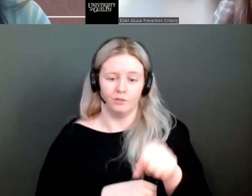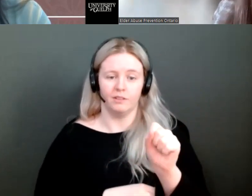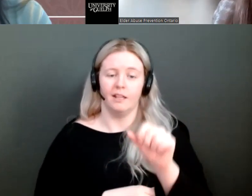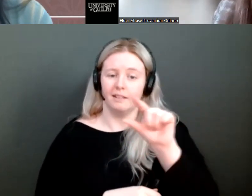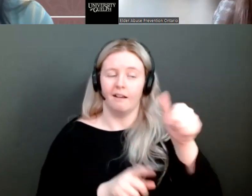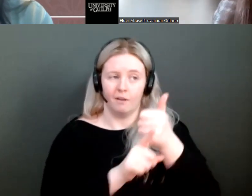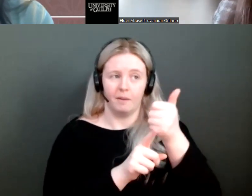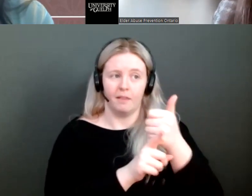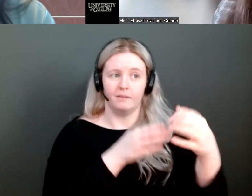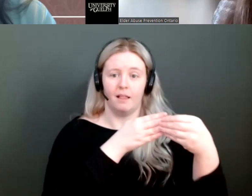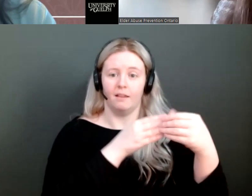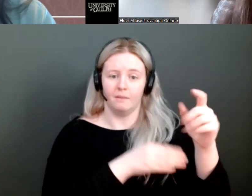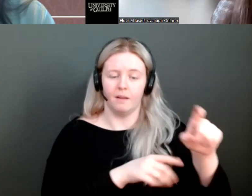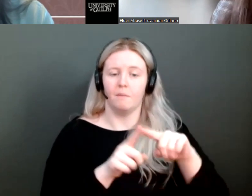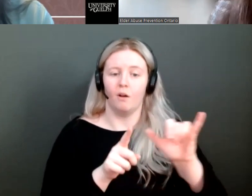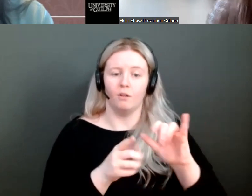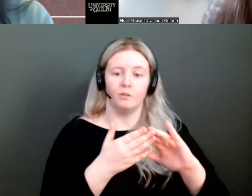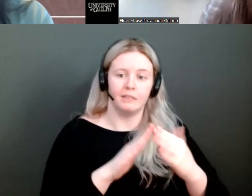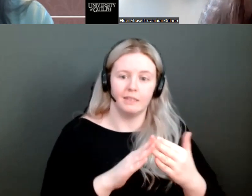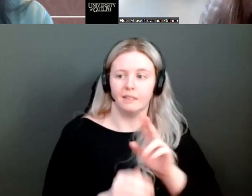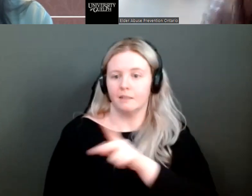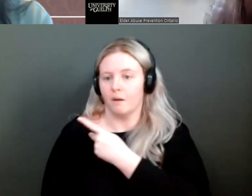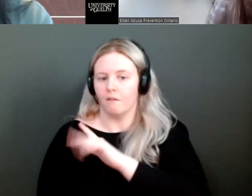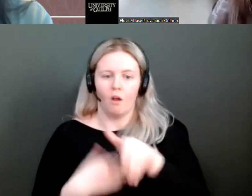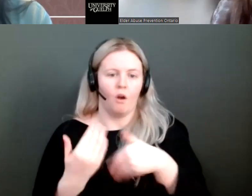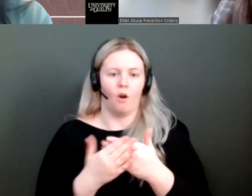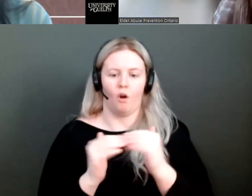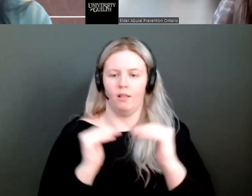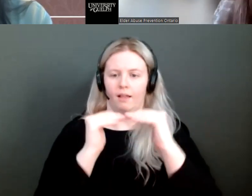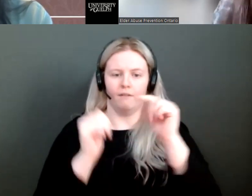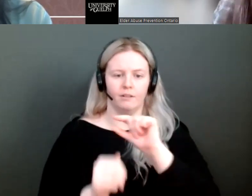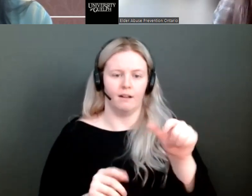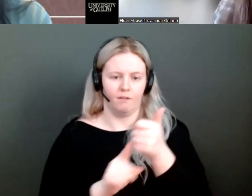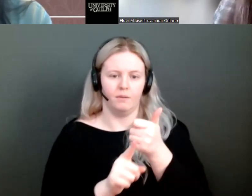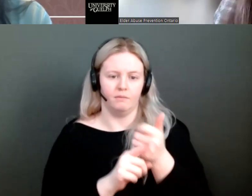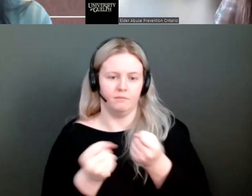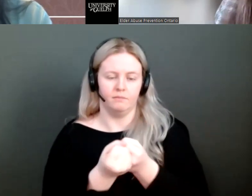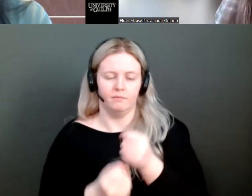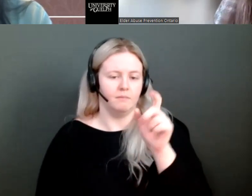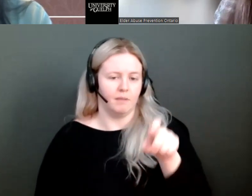also municipalities at all levels, the governments at all levels. And, we've seen a shift in